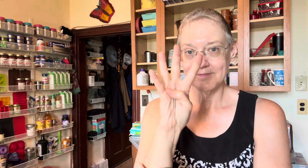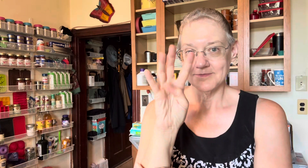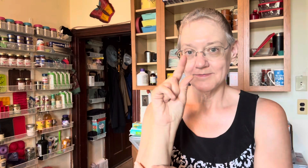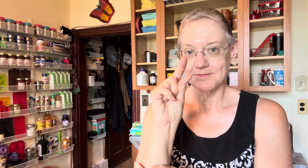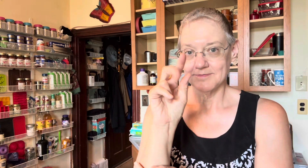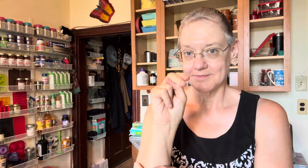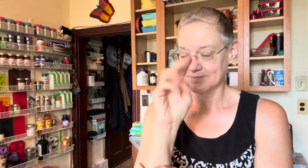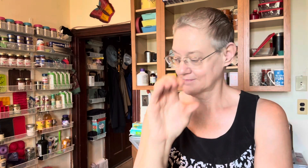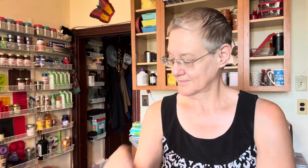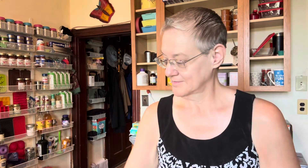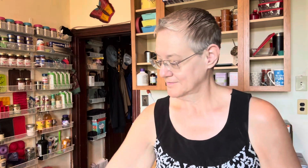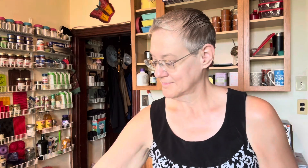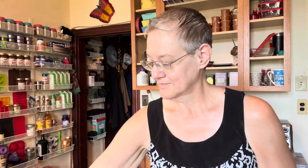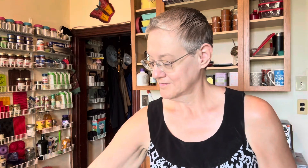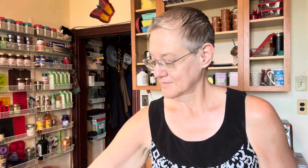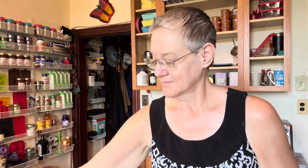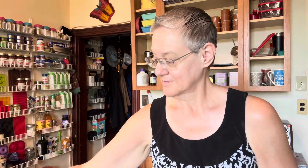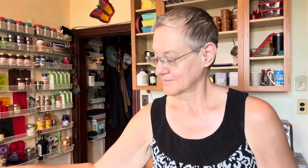1 tortilla, which is 4 grams of net carbs.